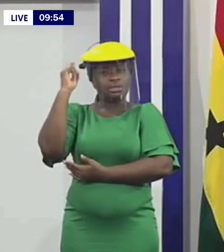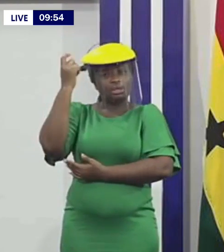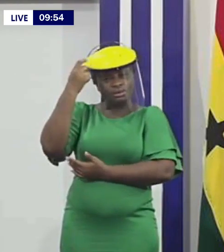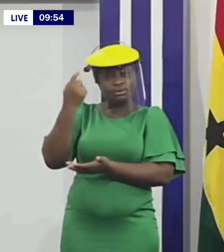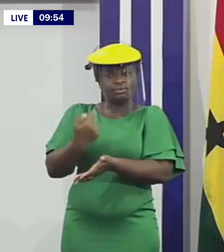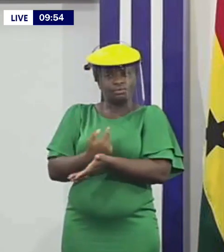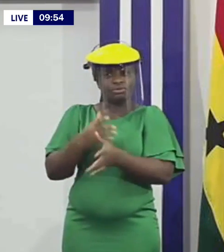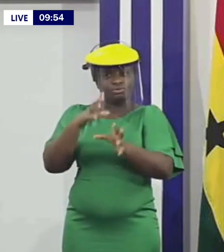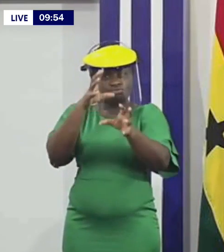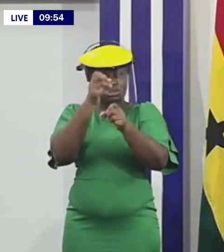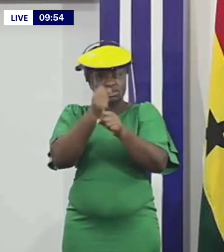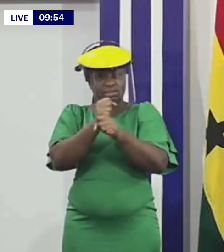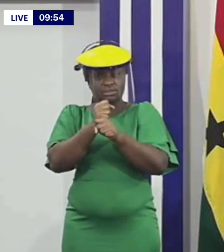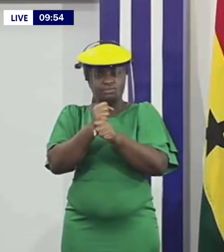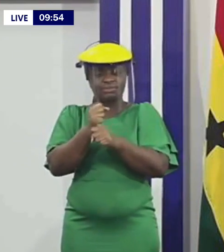will receive 10